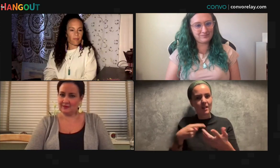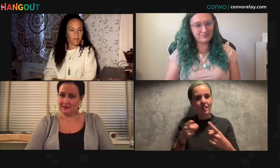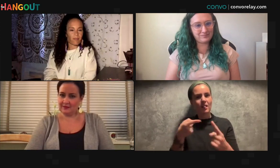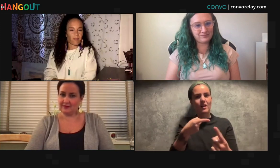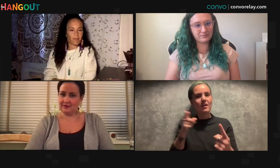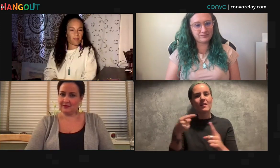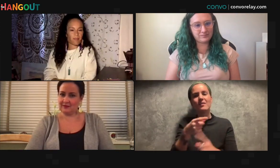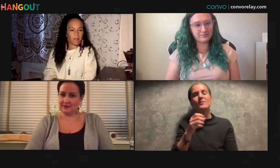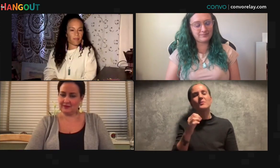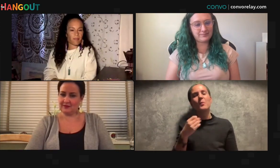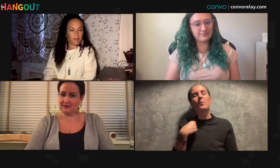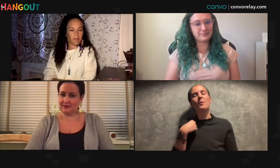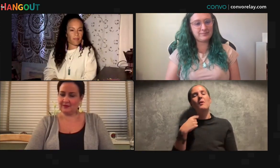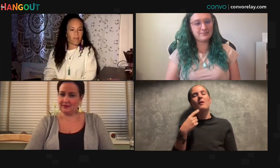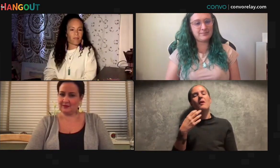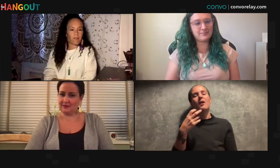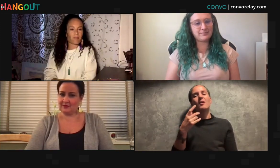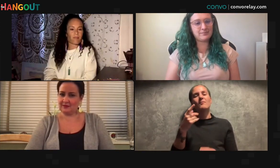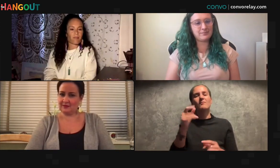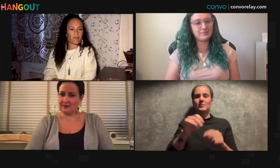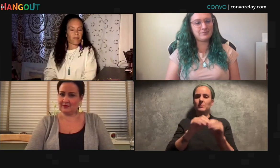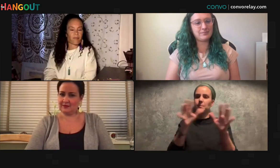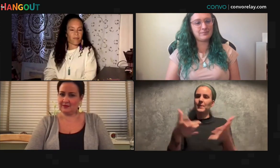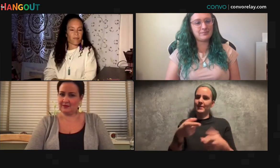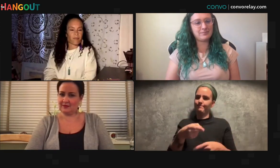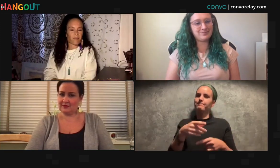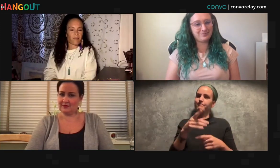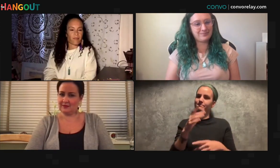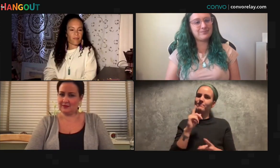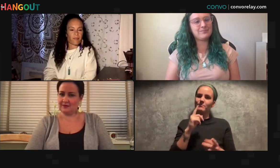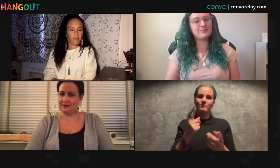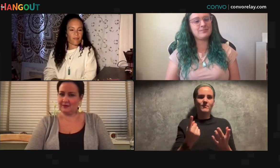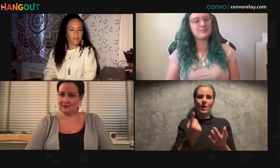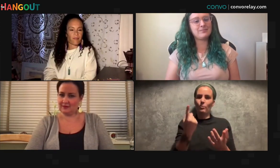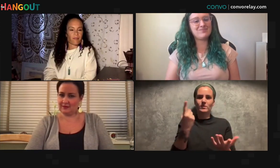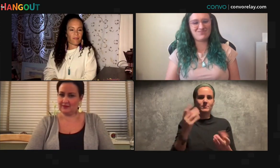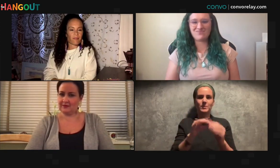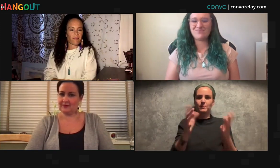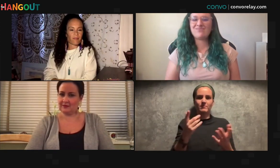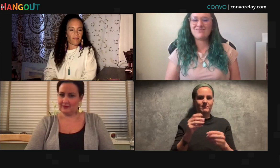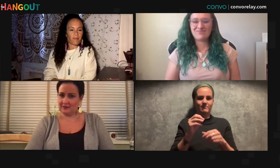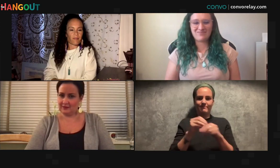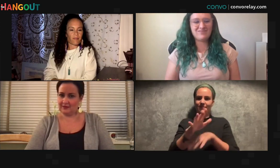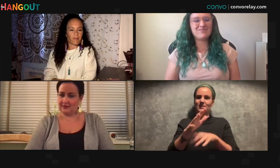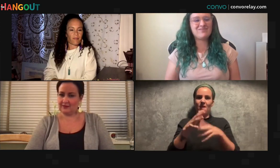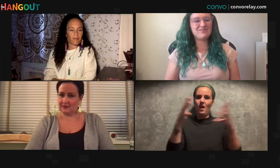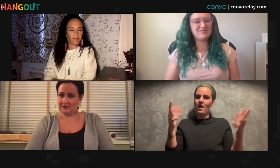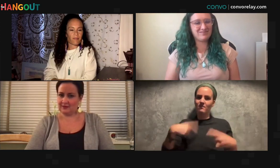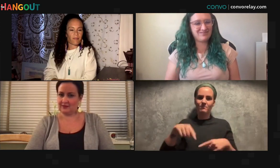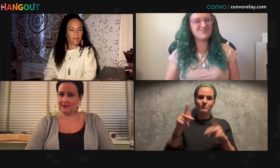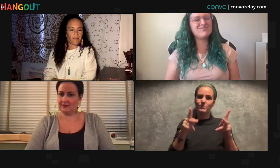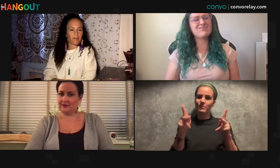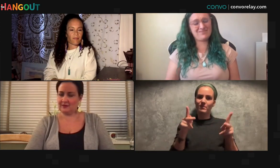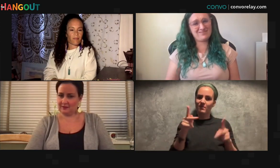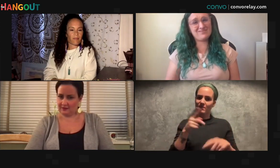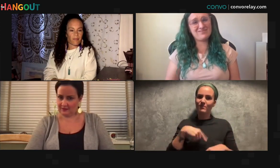manifesting is real, but how can you get to manifesting things? And of course, on your journey, there's so many paths you can go. And